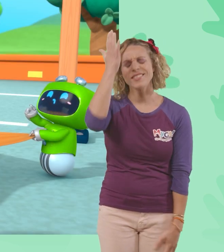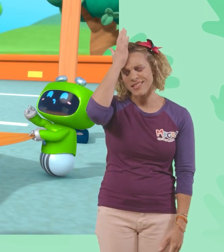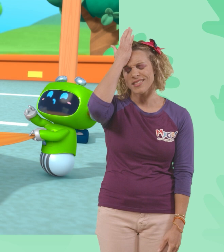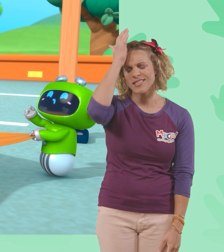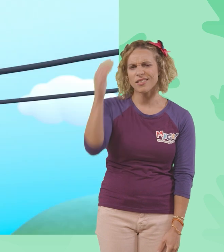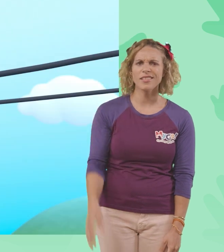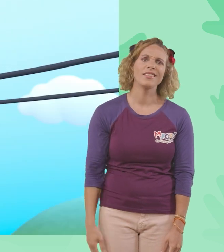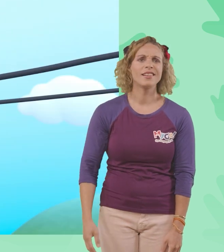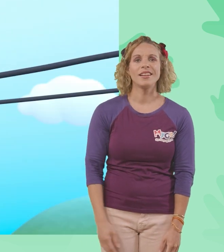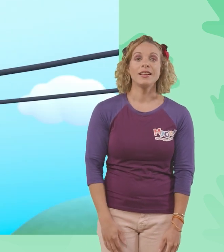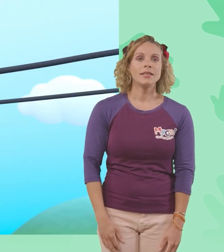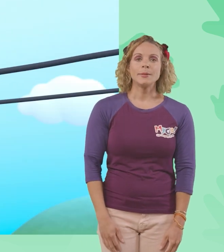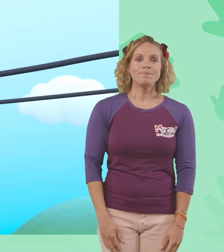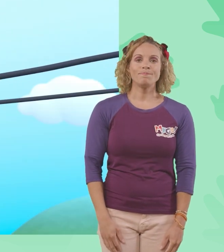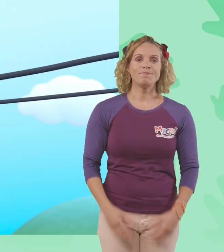Oh!